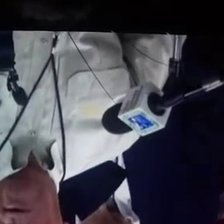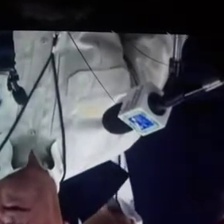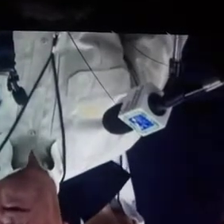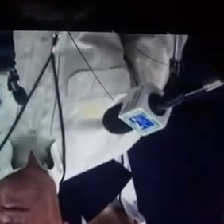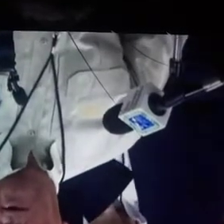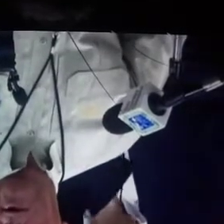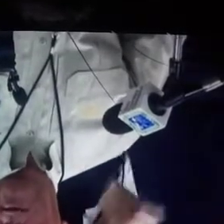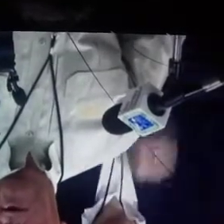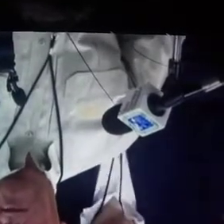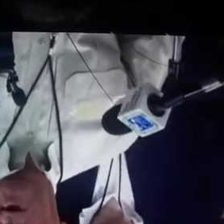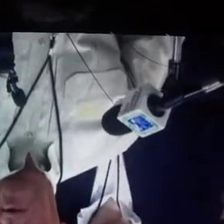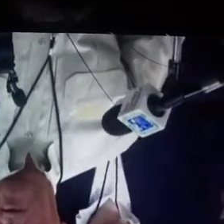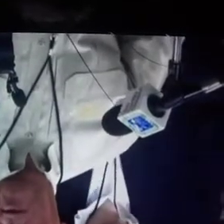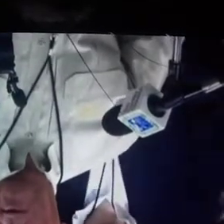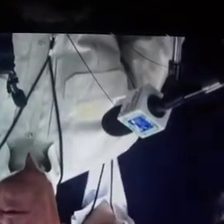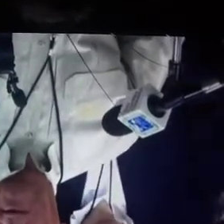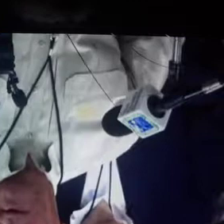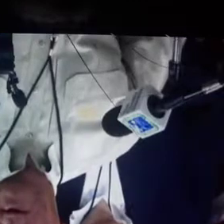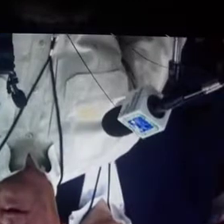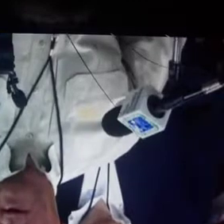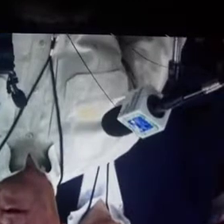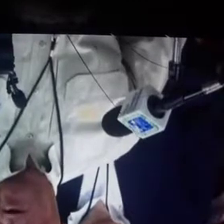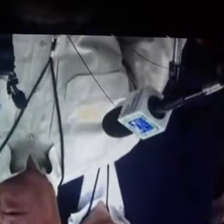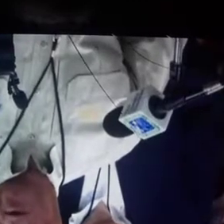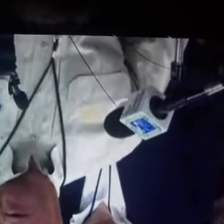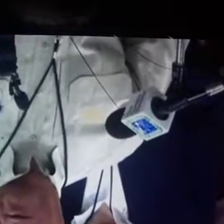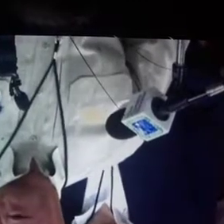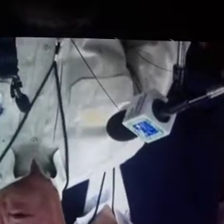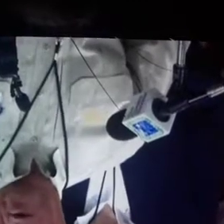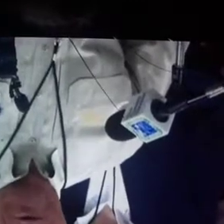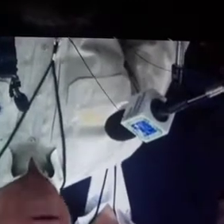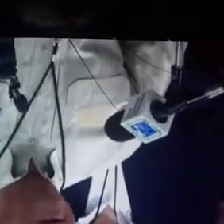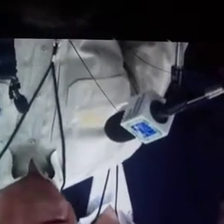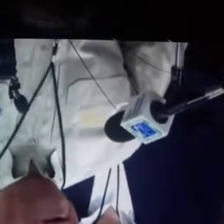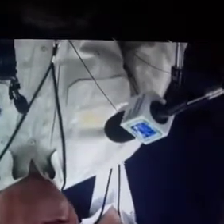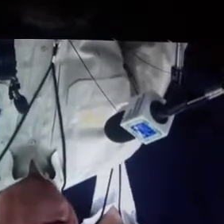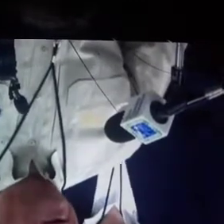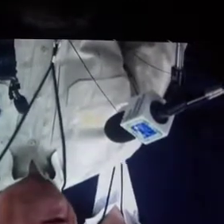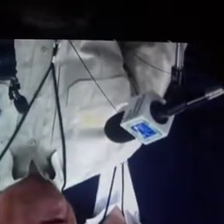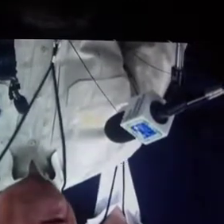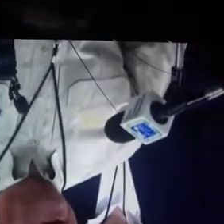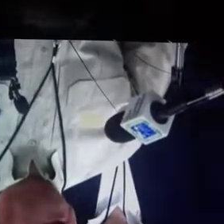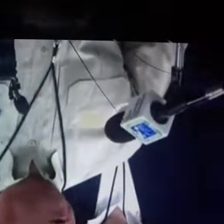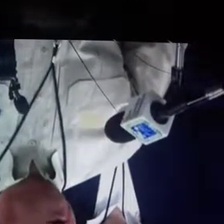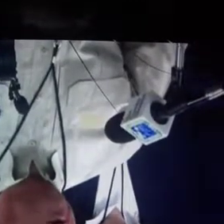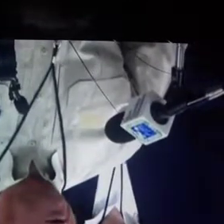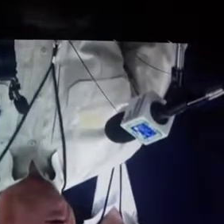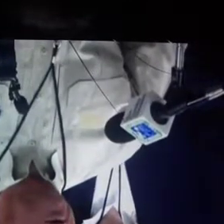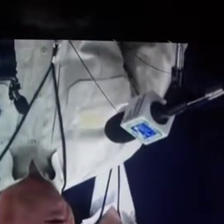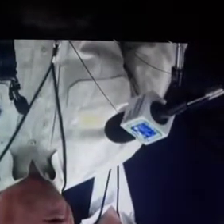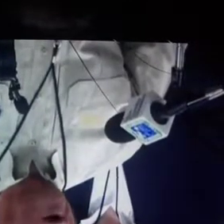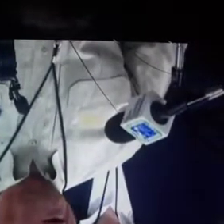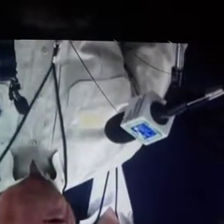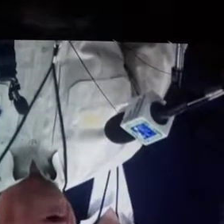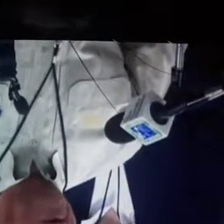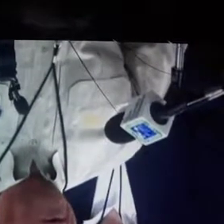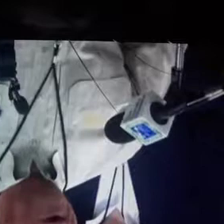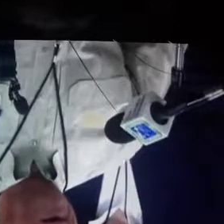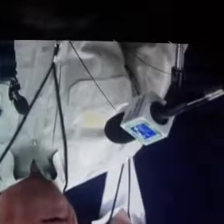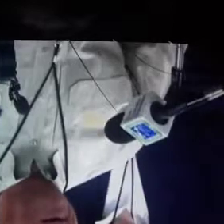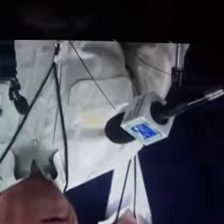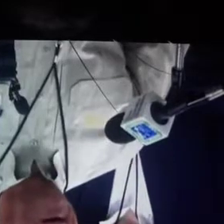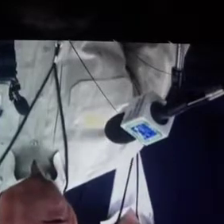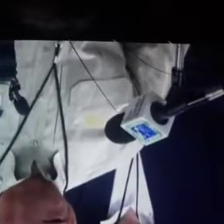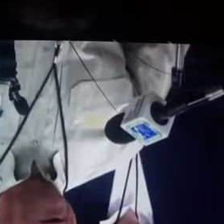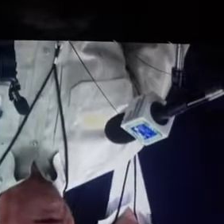will be confronted by law enforcement. And law enforcement will no be investigating time. As Everybody's to what you're down. Doing now, and why is you're it? Out and